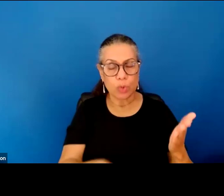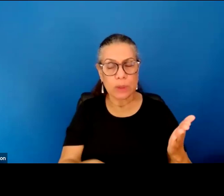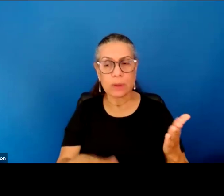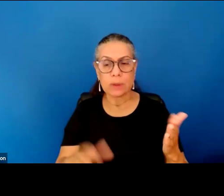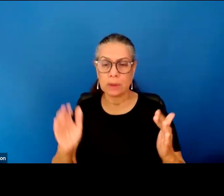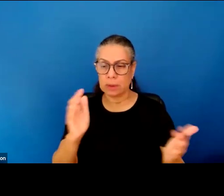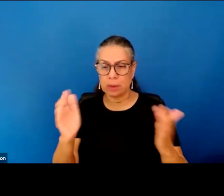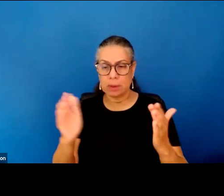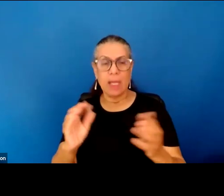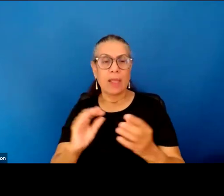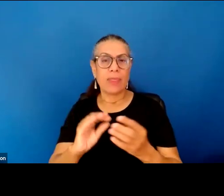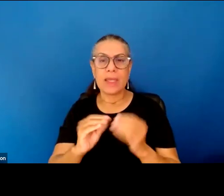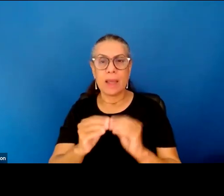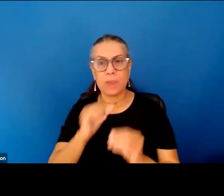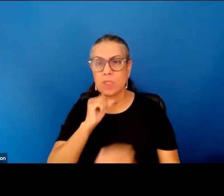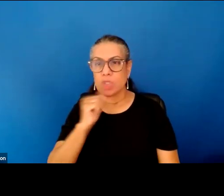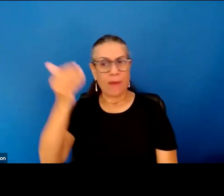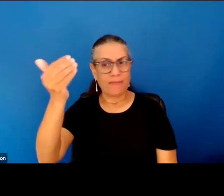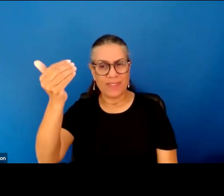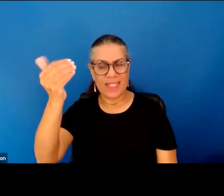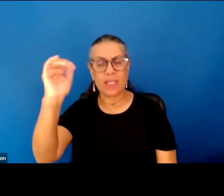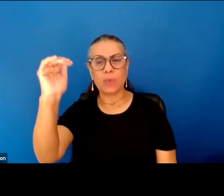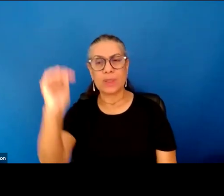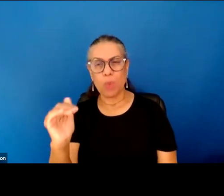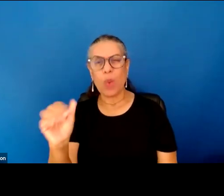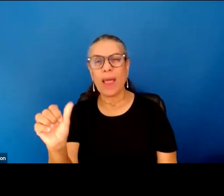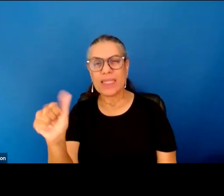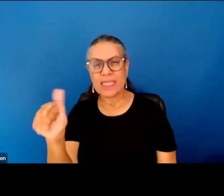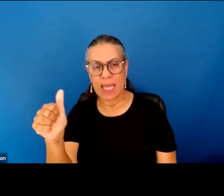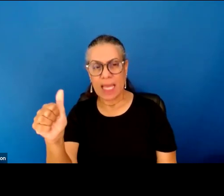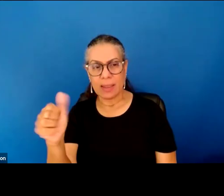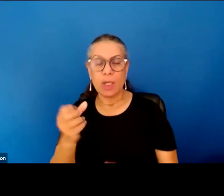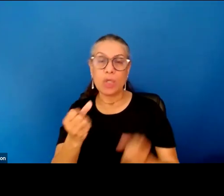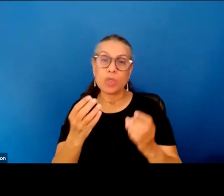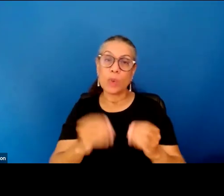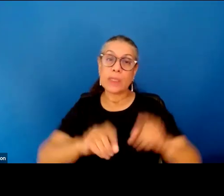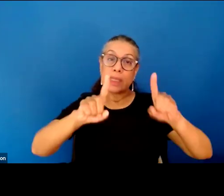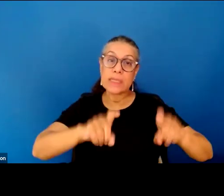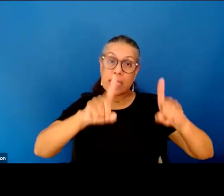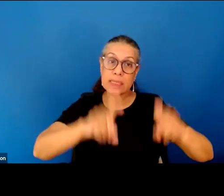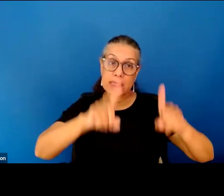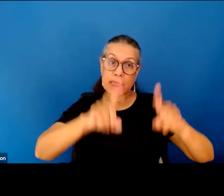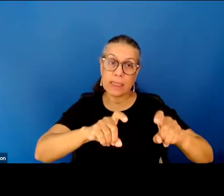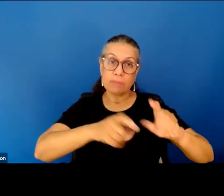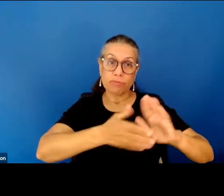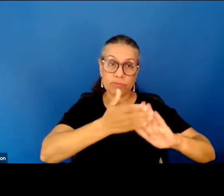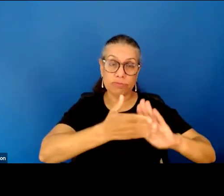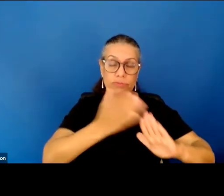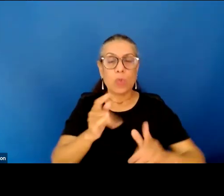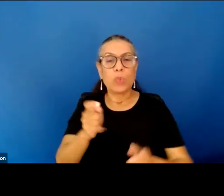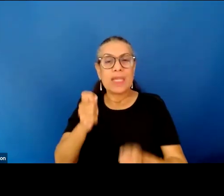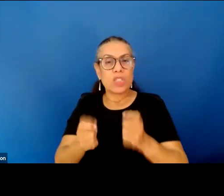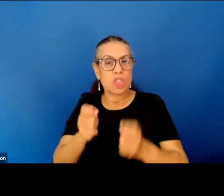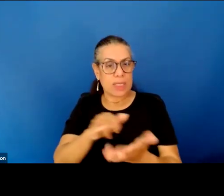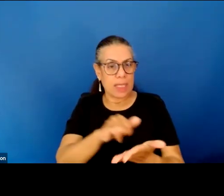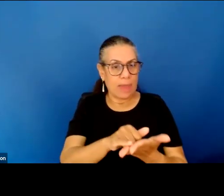that the number was closer to 10 than it was to 15. And so in these simulations, made that adjustment.